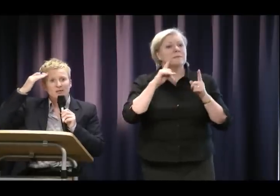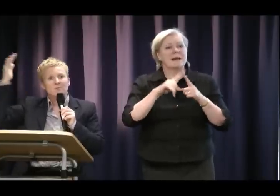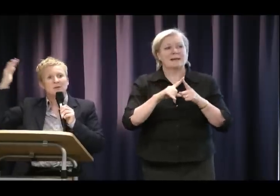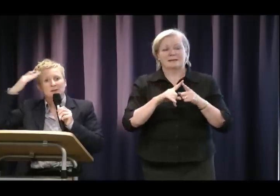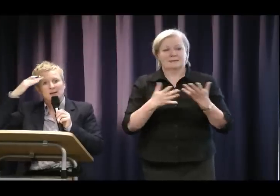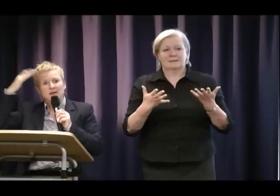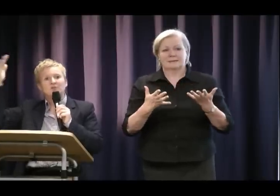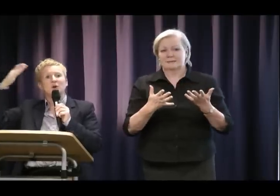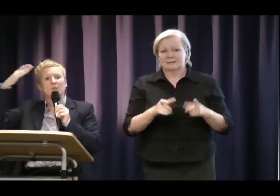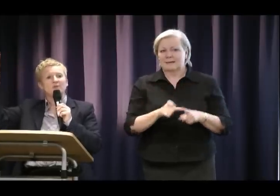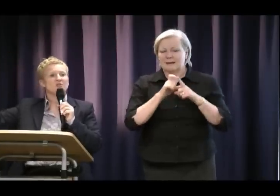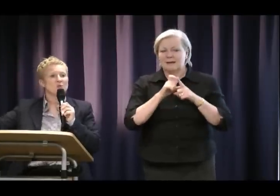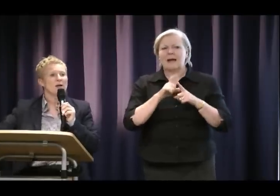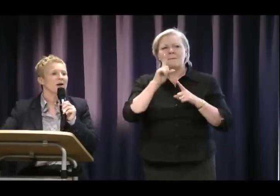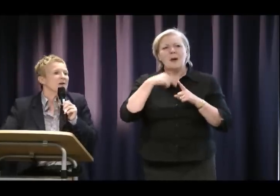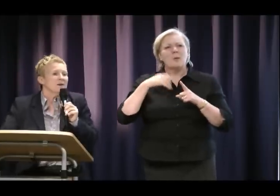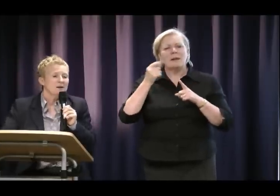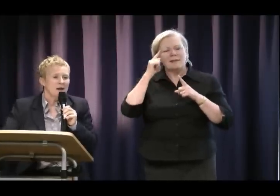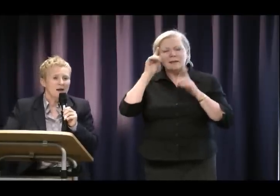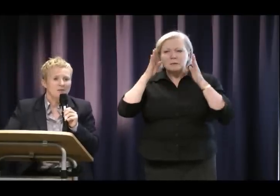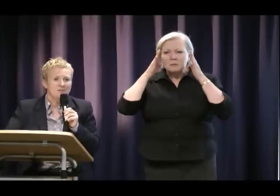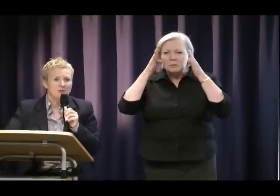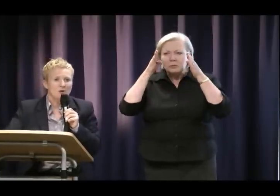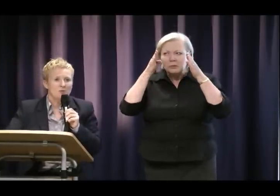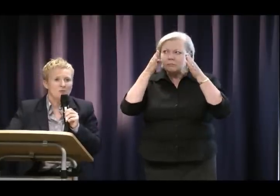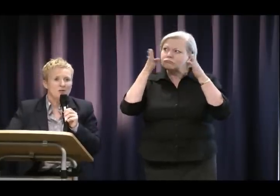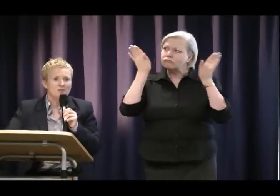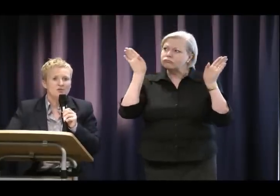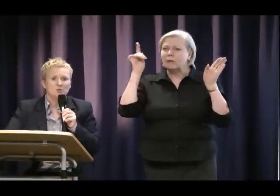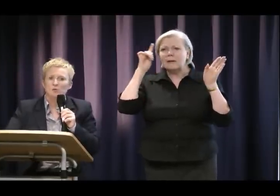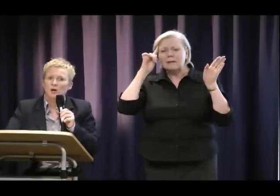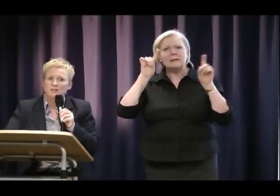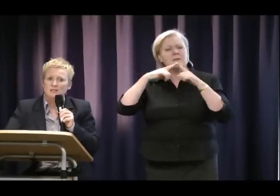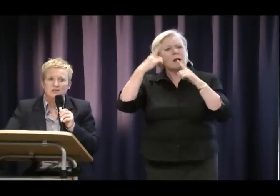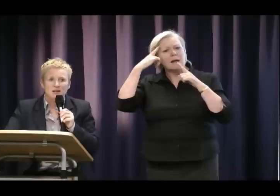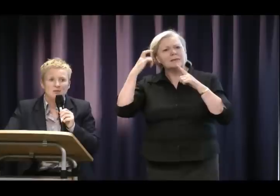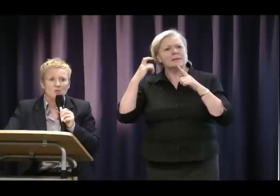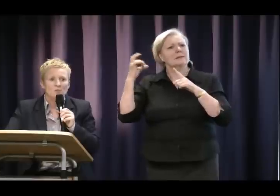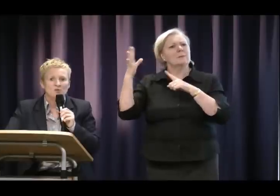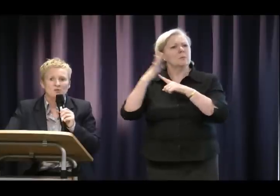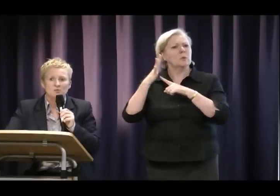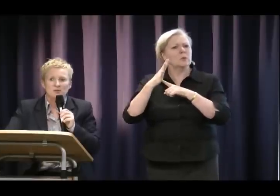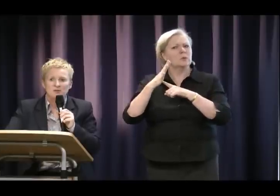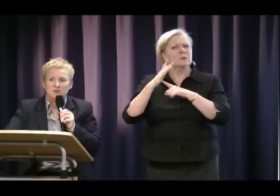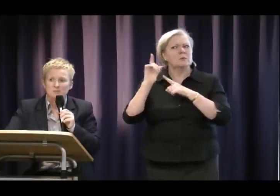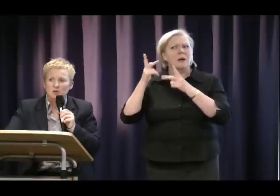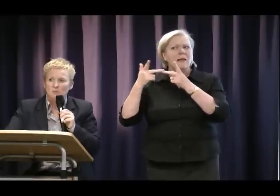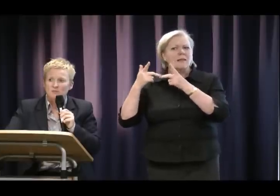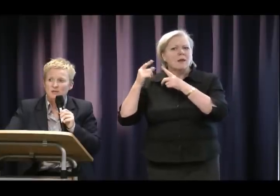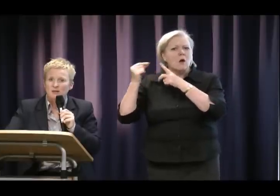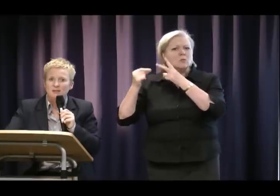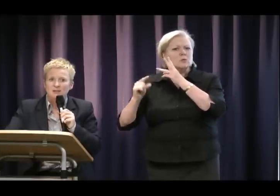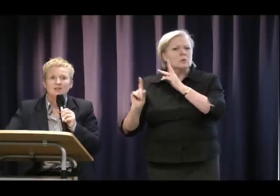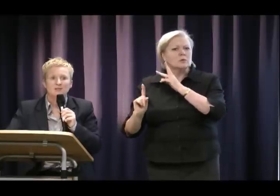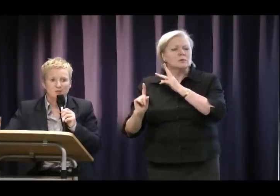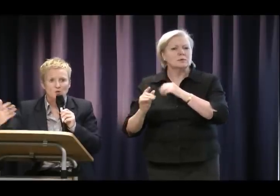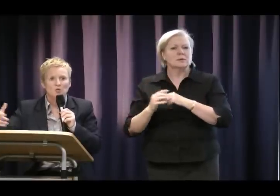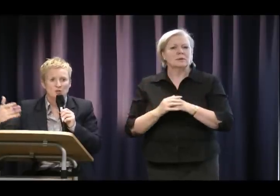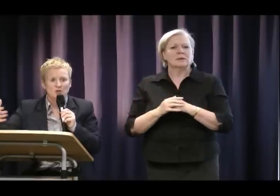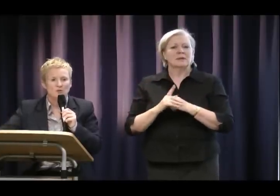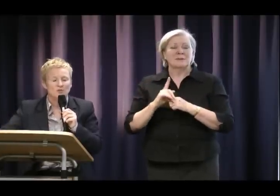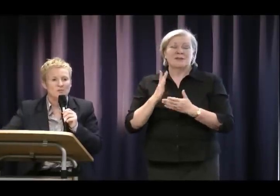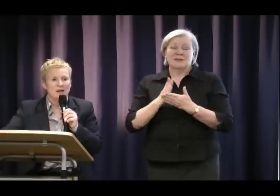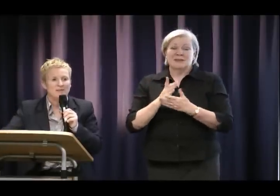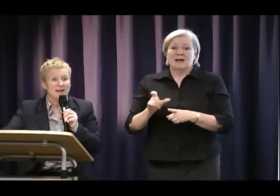we've got to think a bit outside the square and, you know, think of some good ideas and other options, but sometimes they're